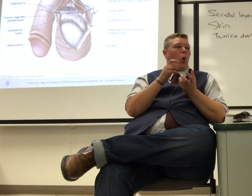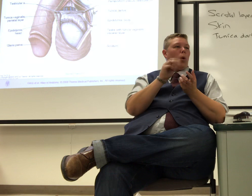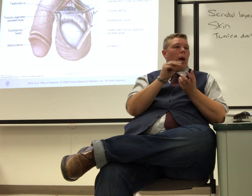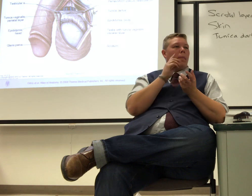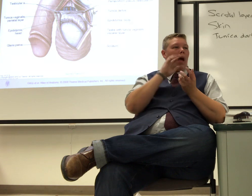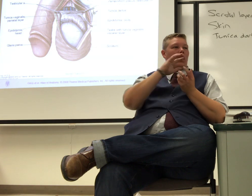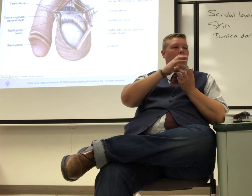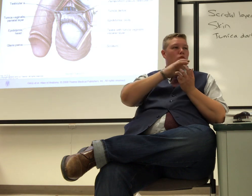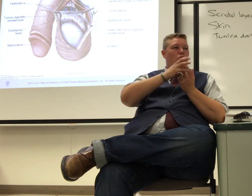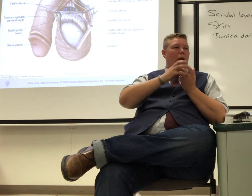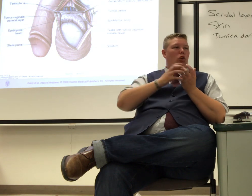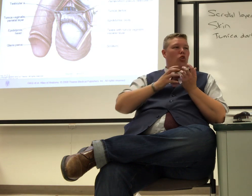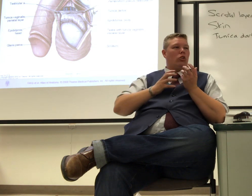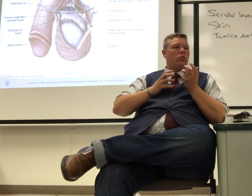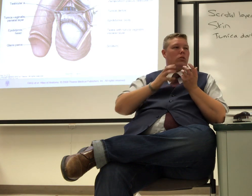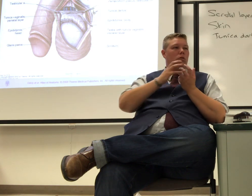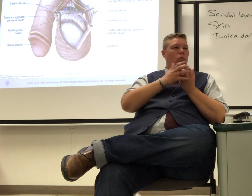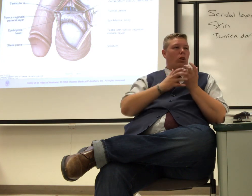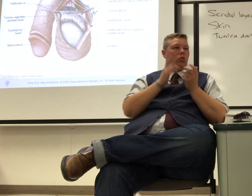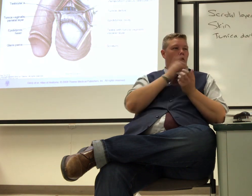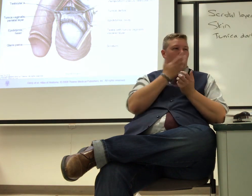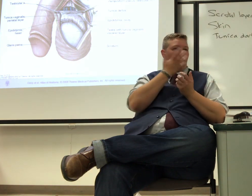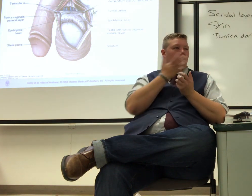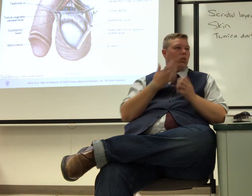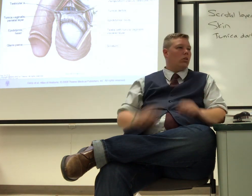wrinkled appearance.